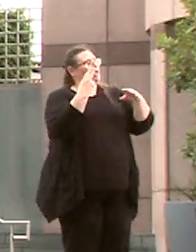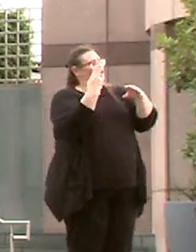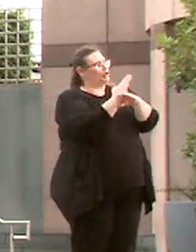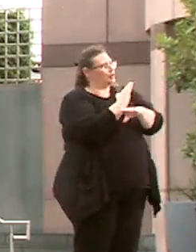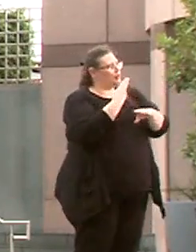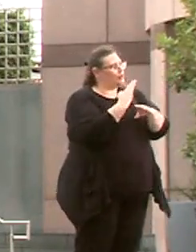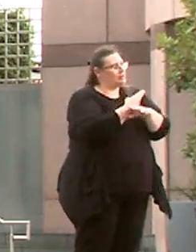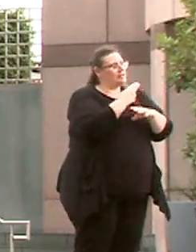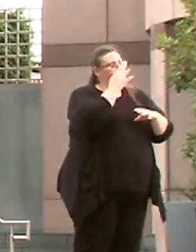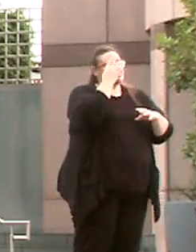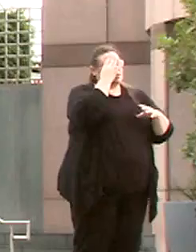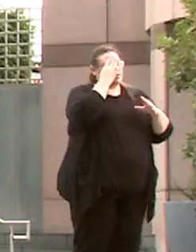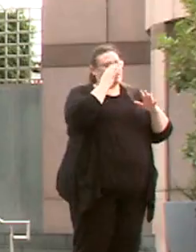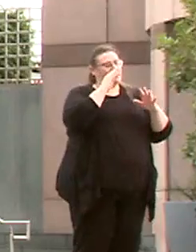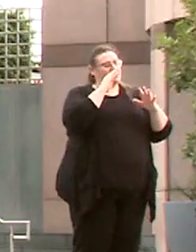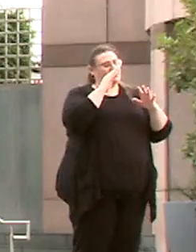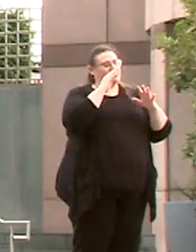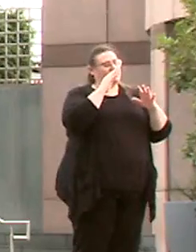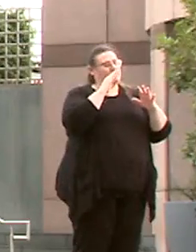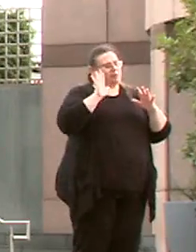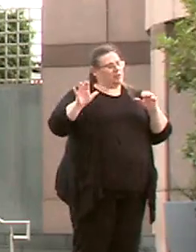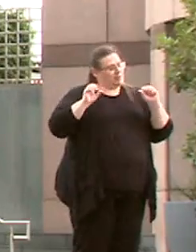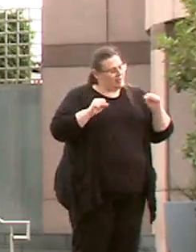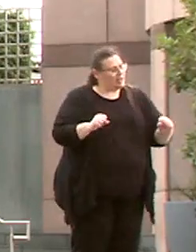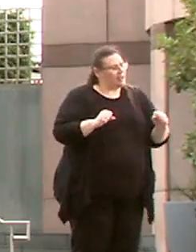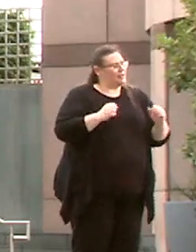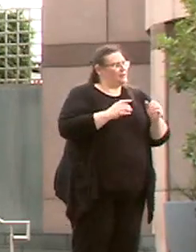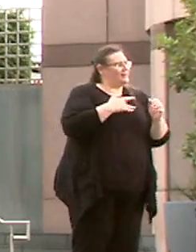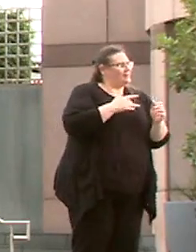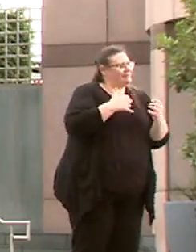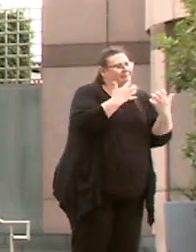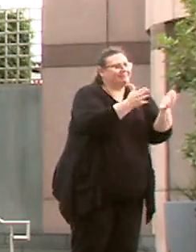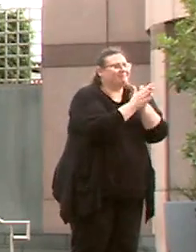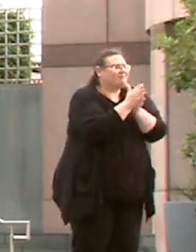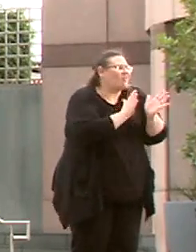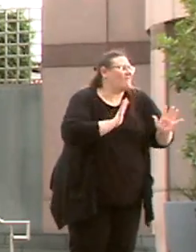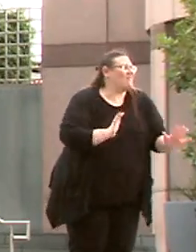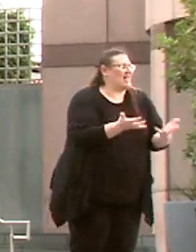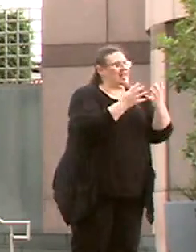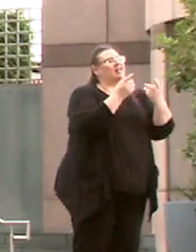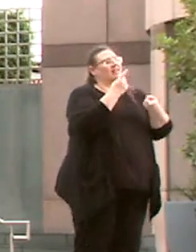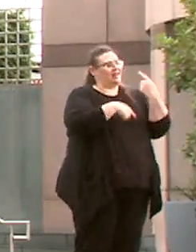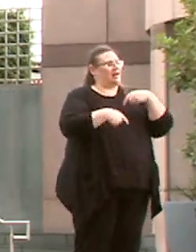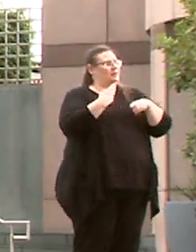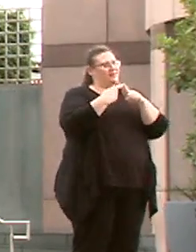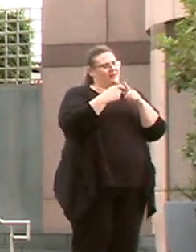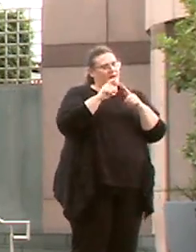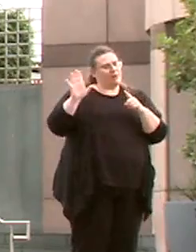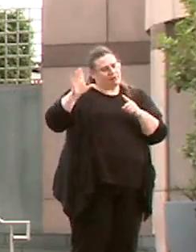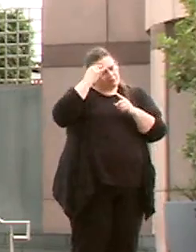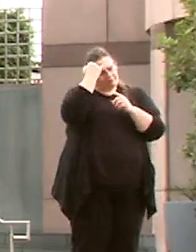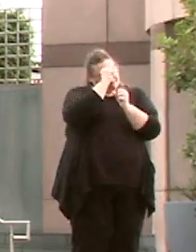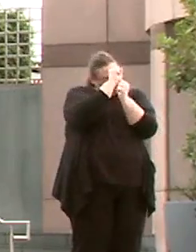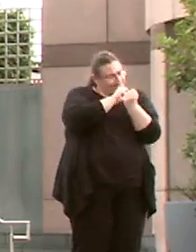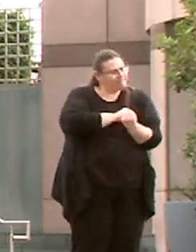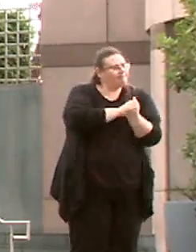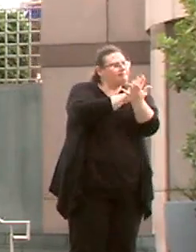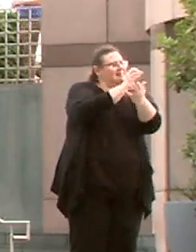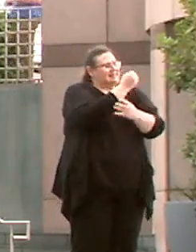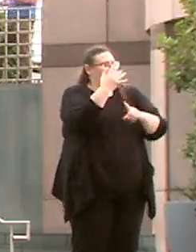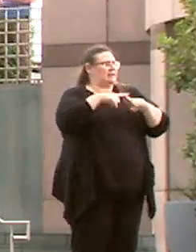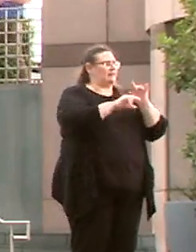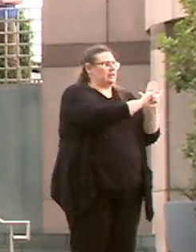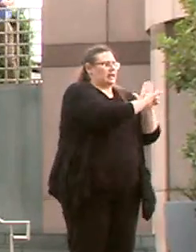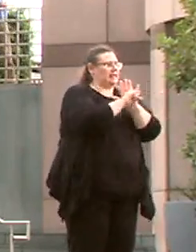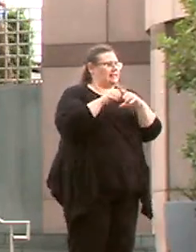utilizing her ability to motivate audiences is a direct result of approaching stories through multiple